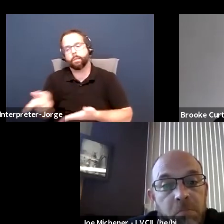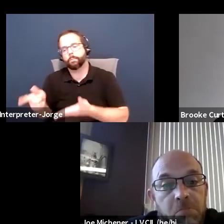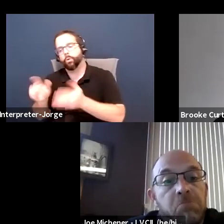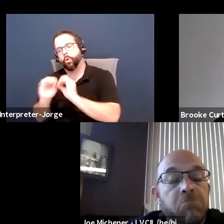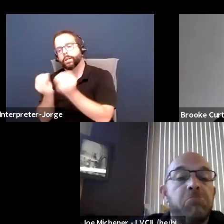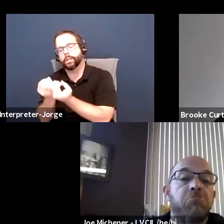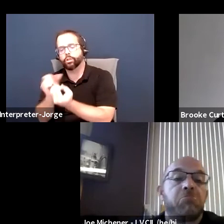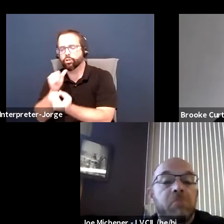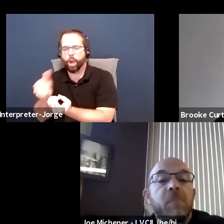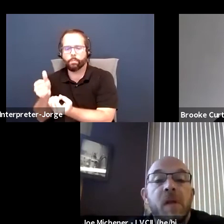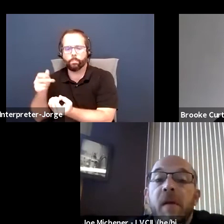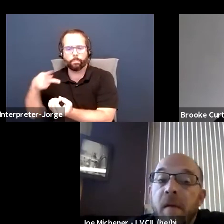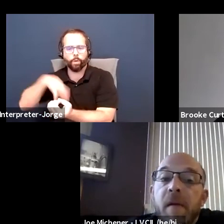evaluation.